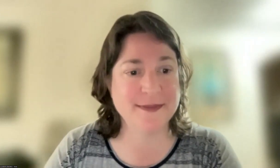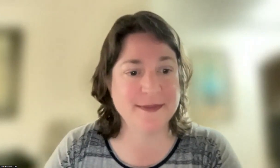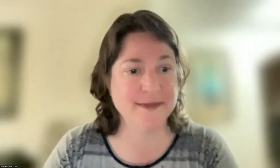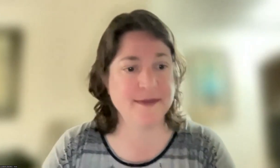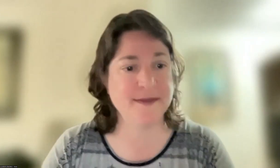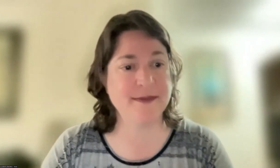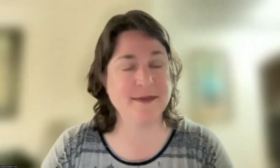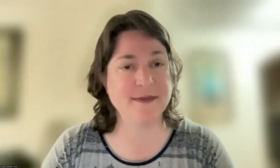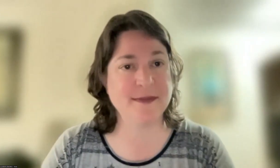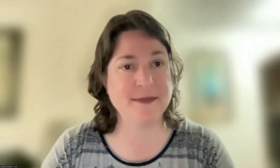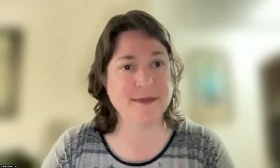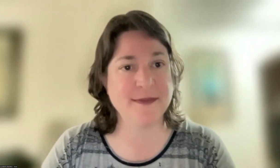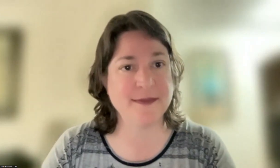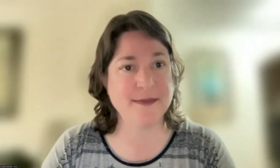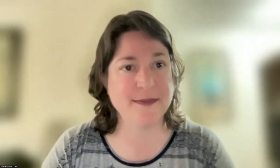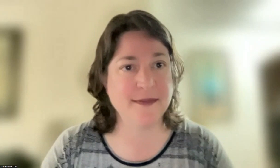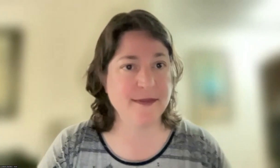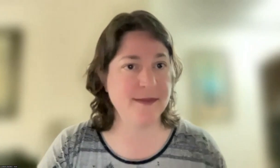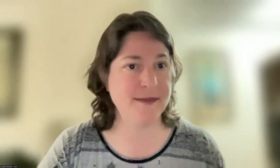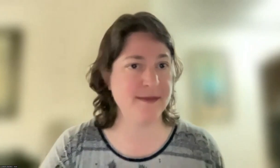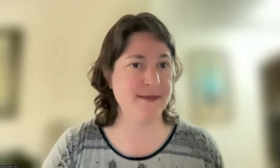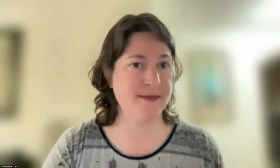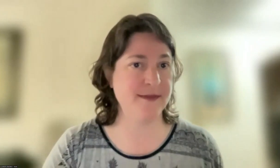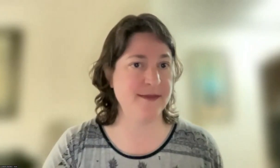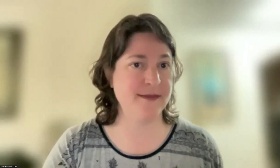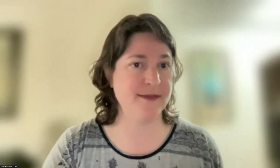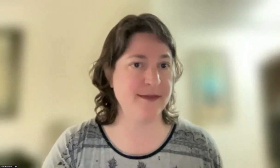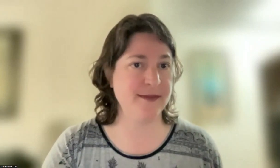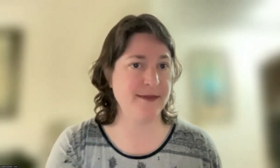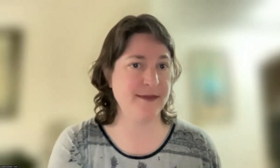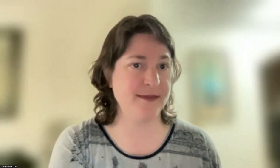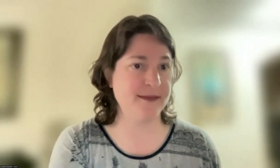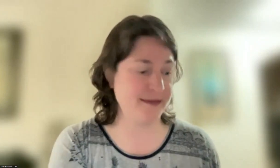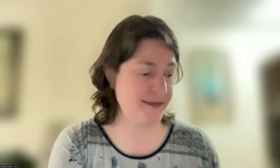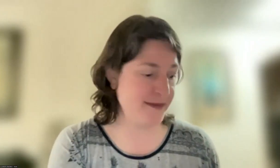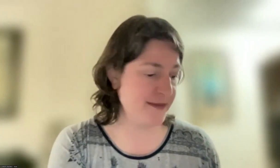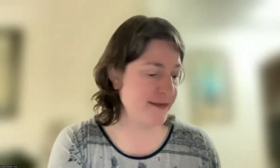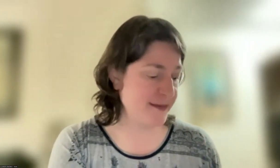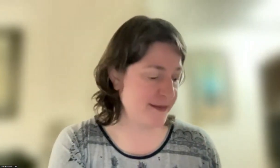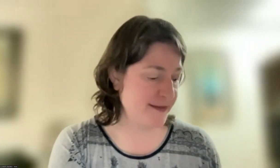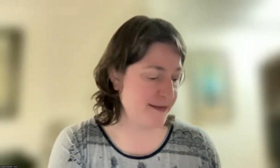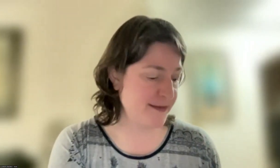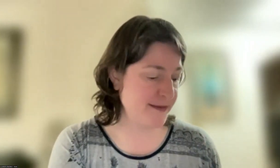let it hold me with you.